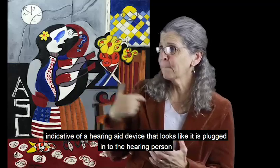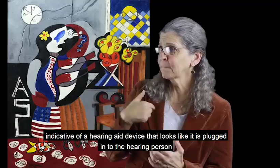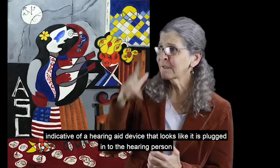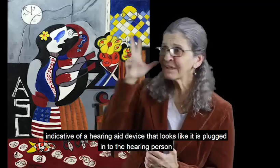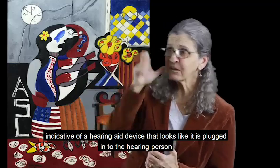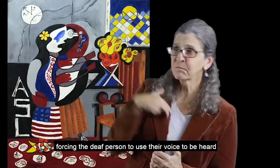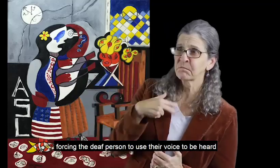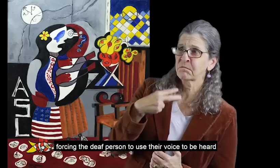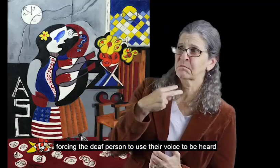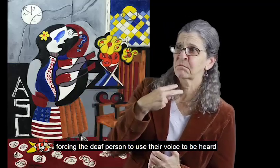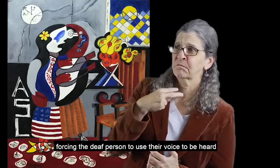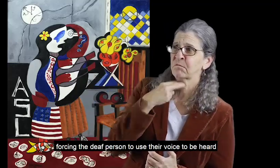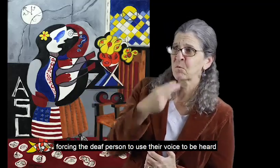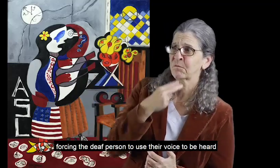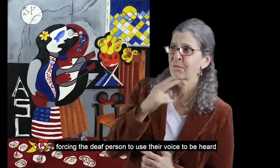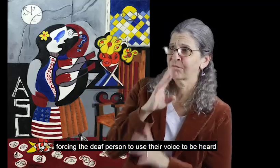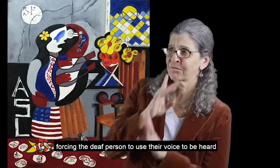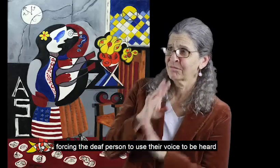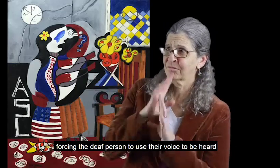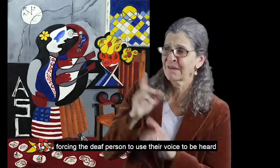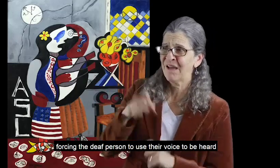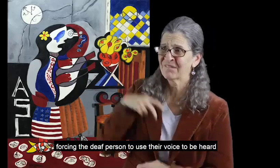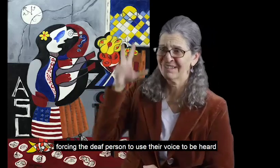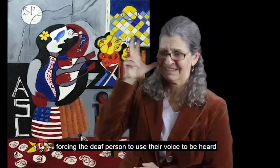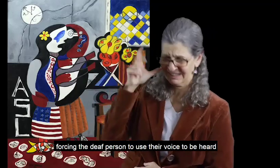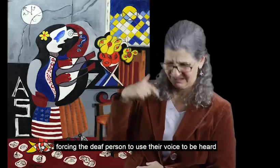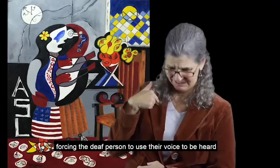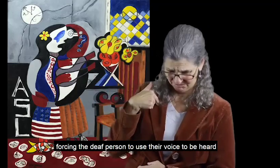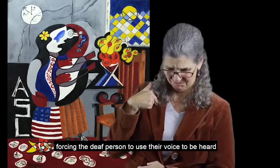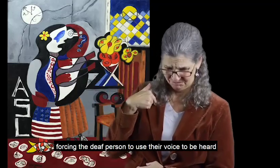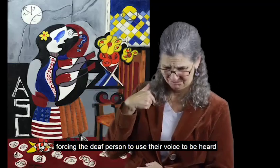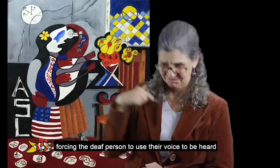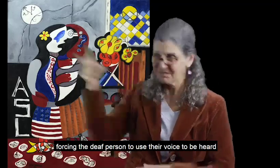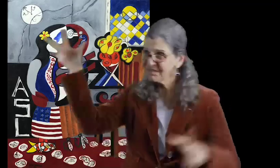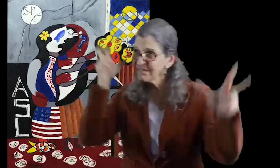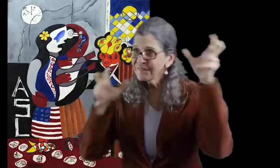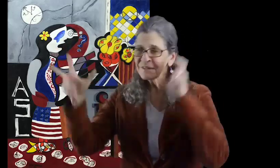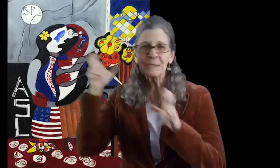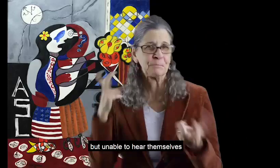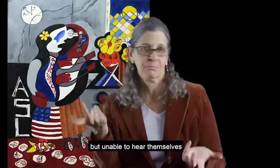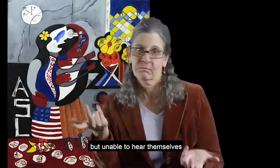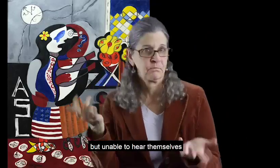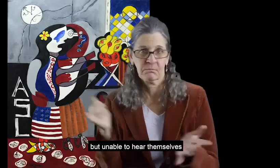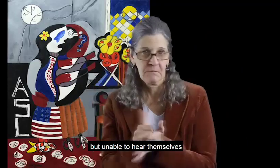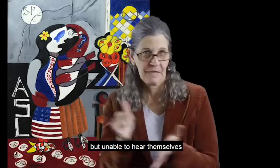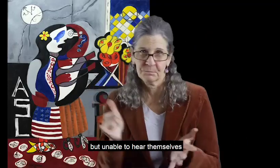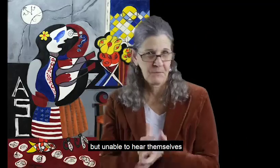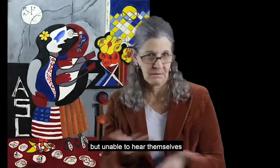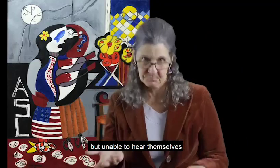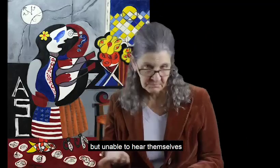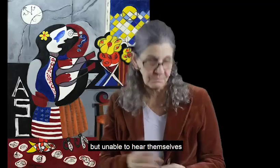person, forcing the deaf person to use their voice to be heard, but unable to hear